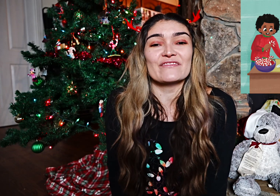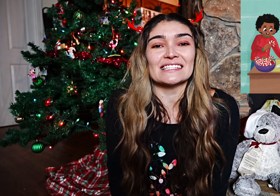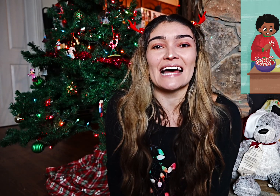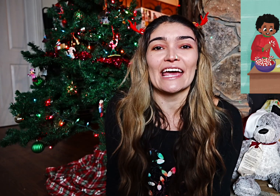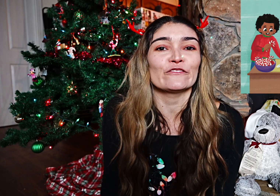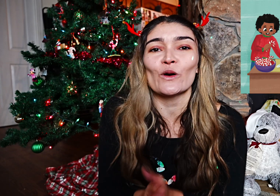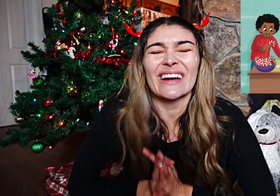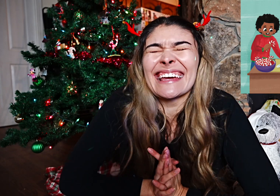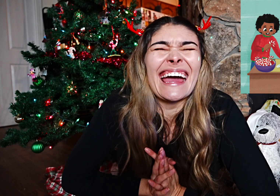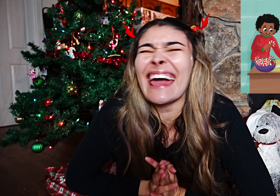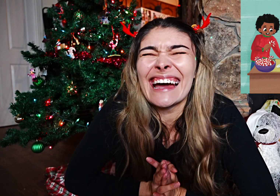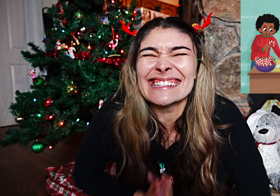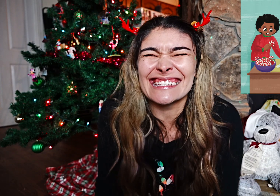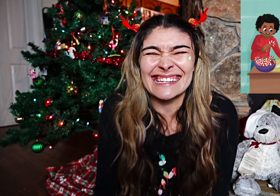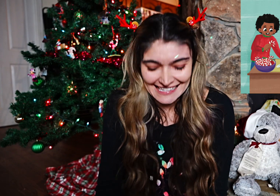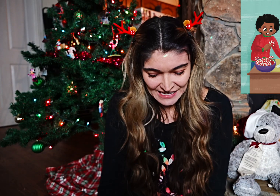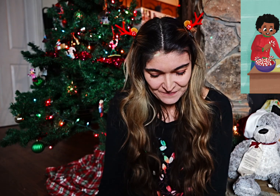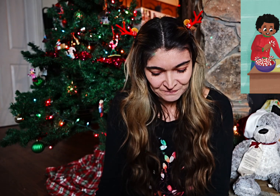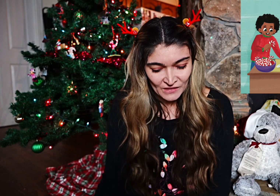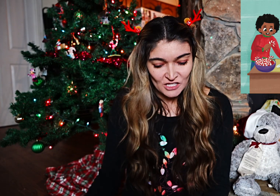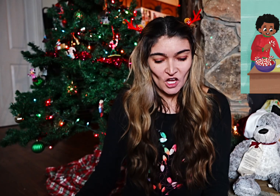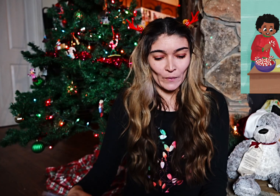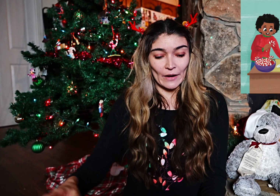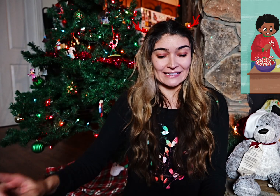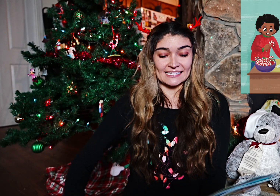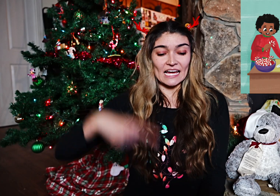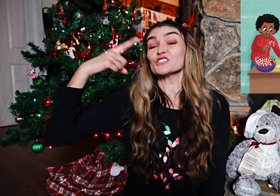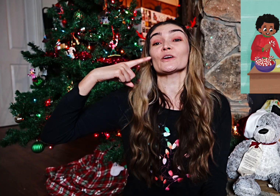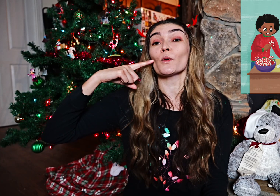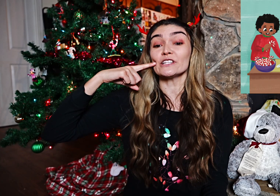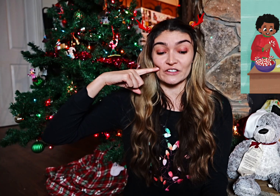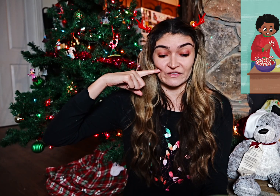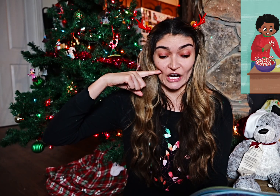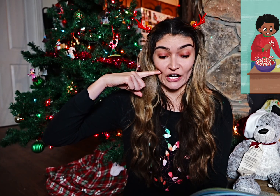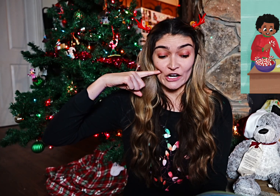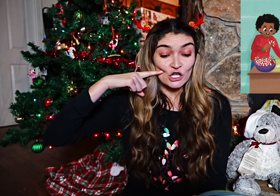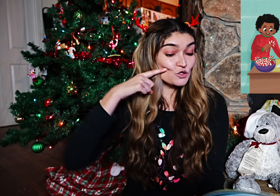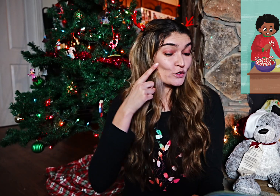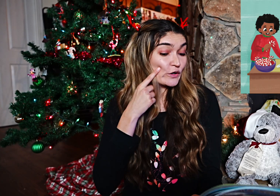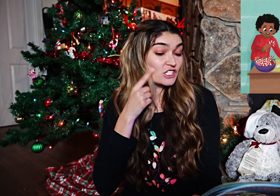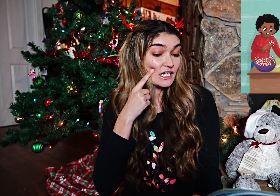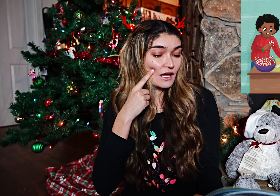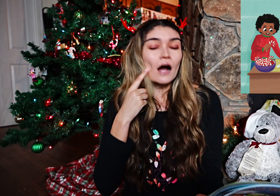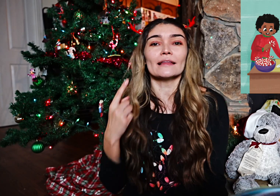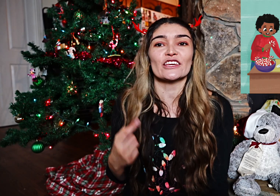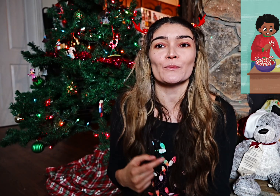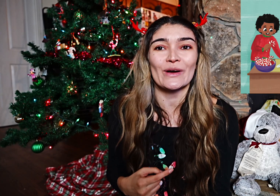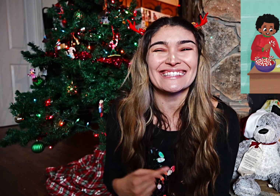the sign for candy. So we're going to touch your pointer finger to your cheek like you're pointing